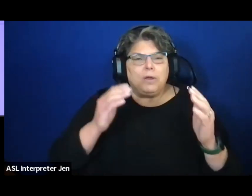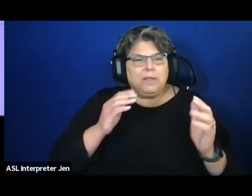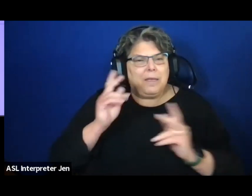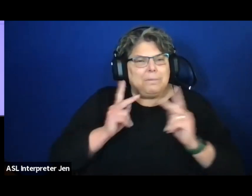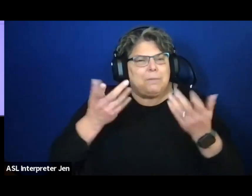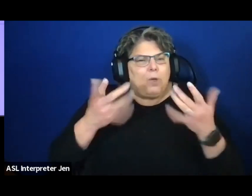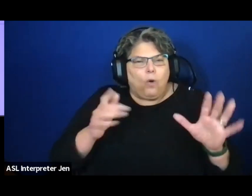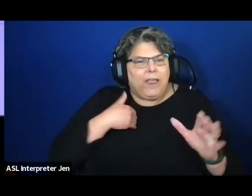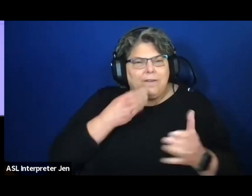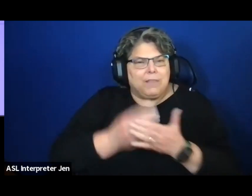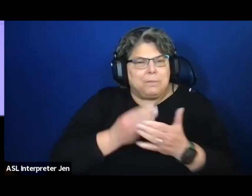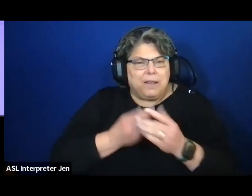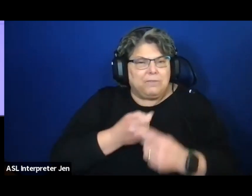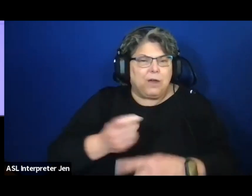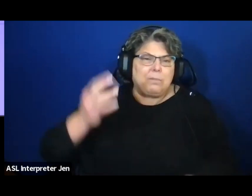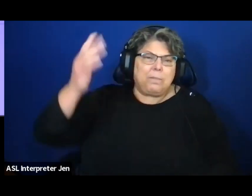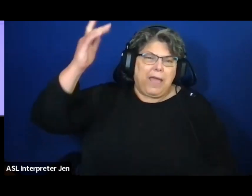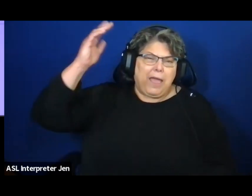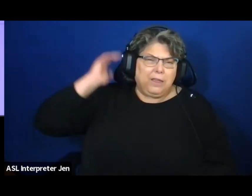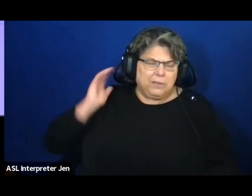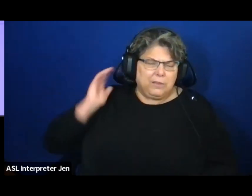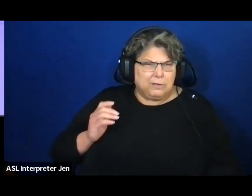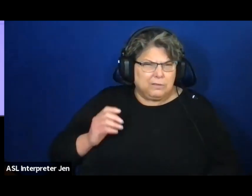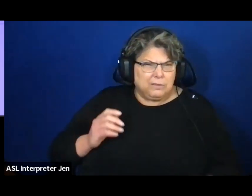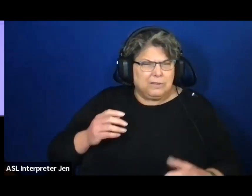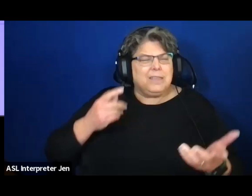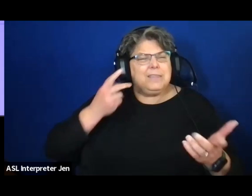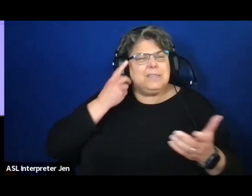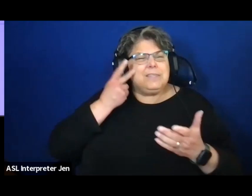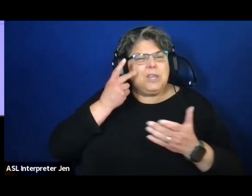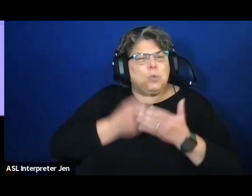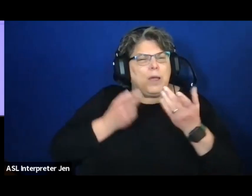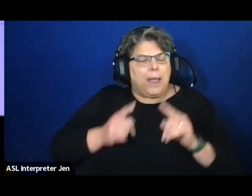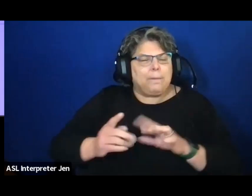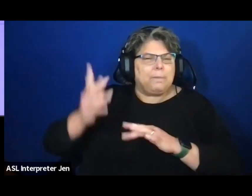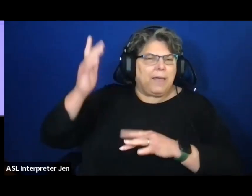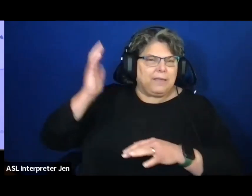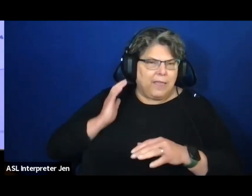that time. Let's go back and revisit what happened then before we can go forward.